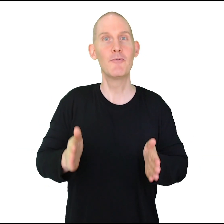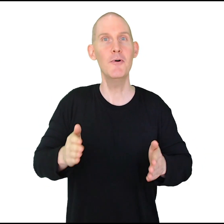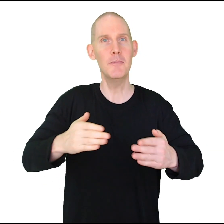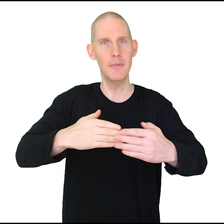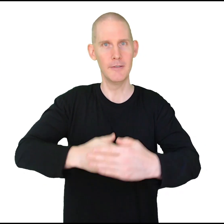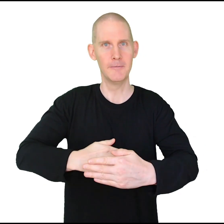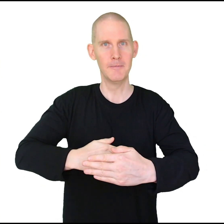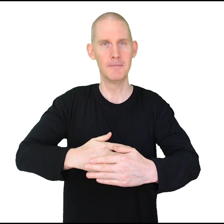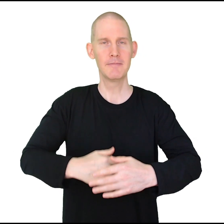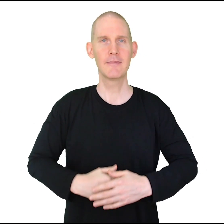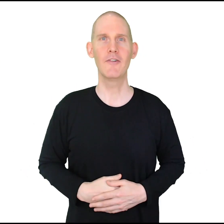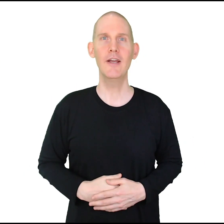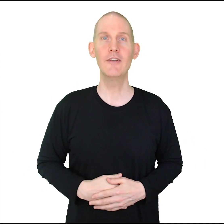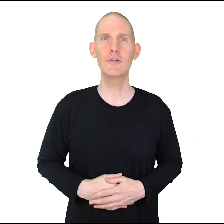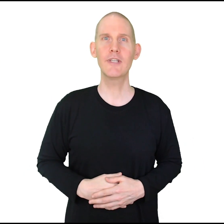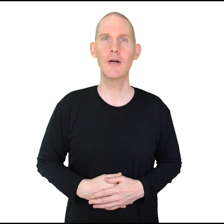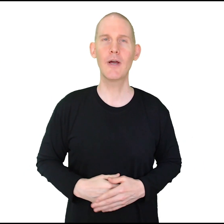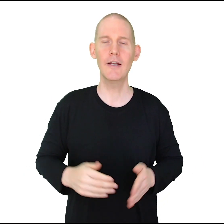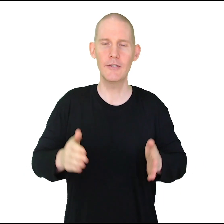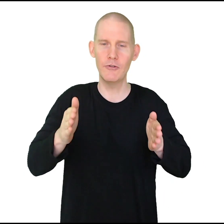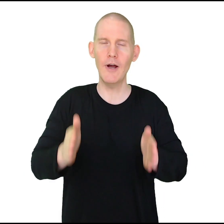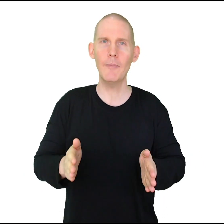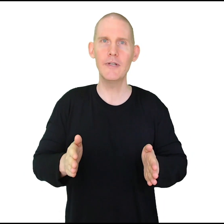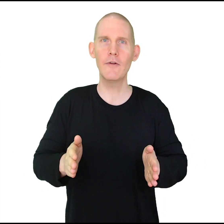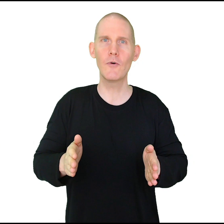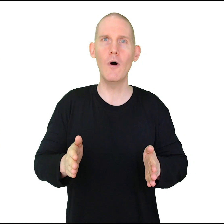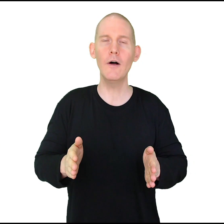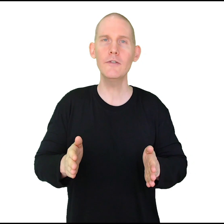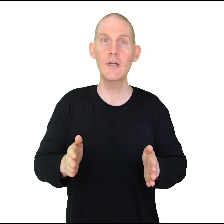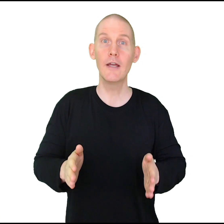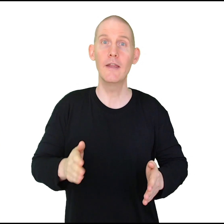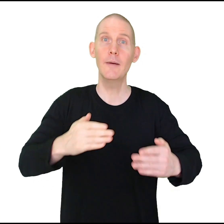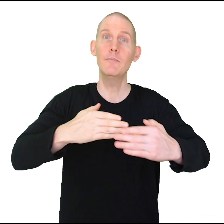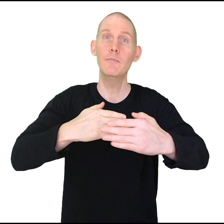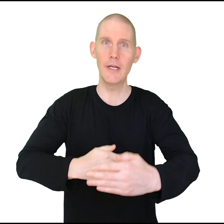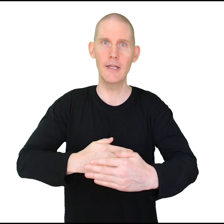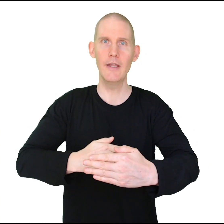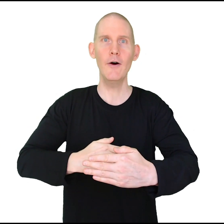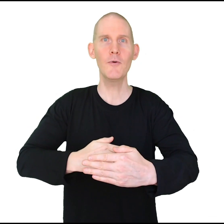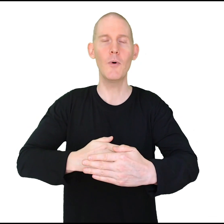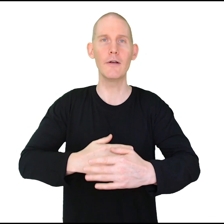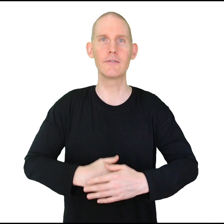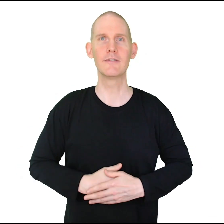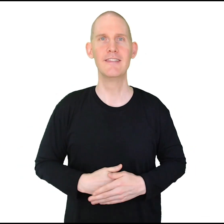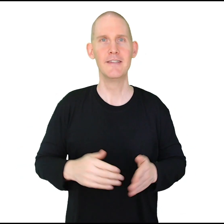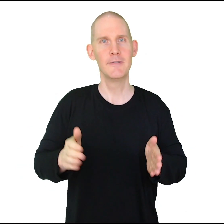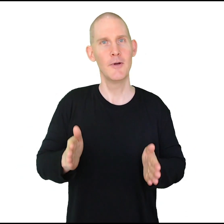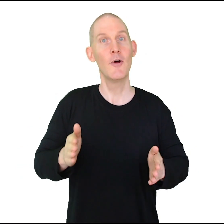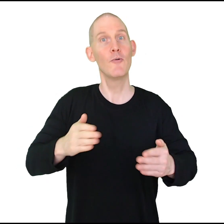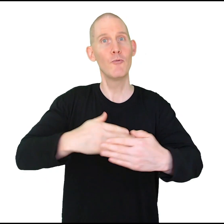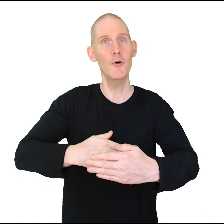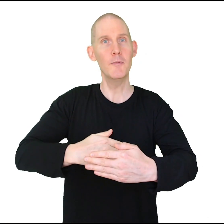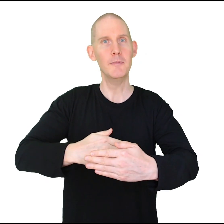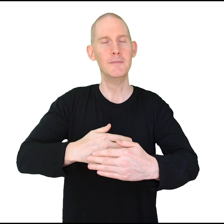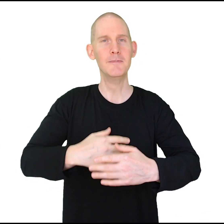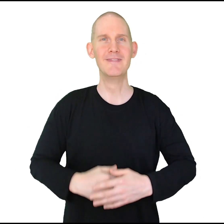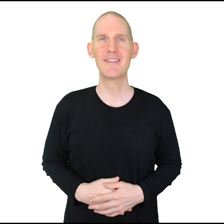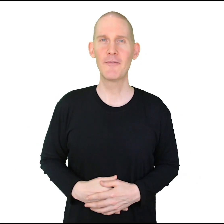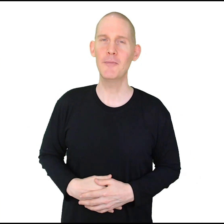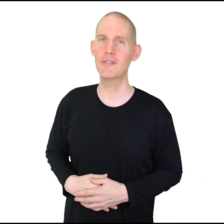Room. Right? You notice how I'm kind of dropping down the walls, and then I'm making the other walls. Room. From the